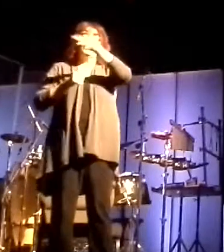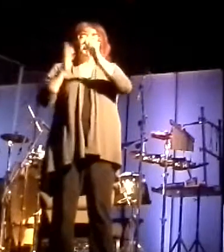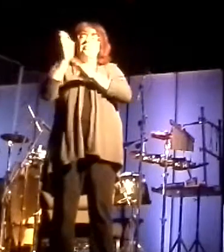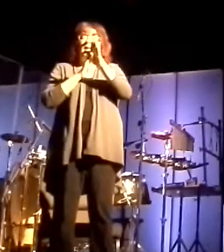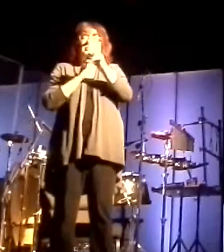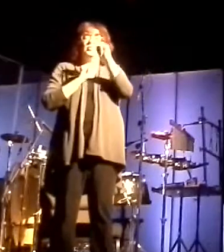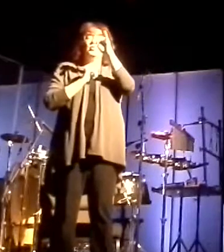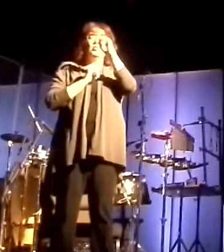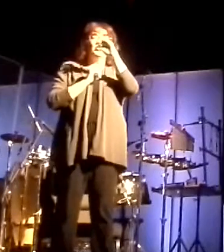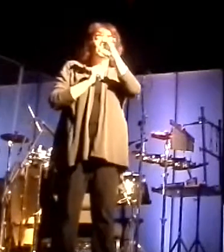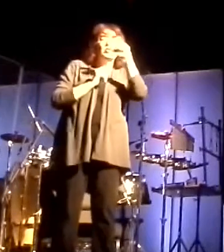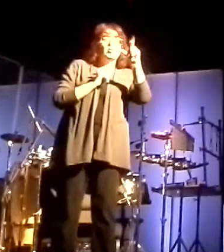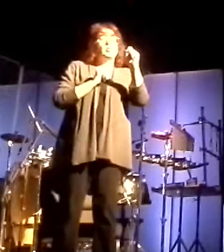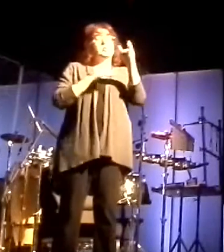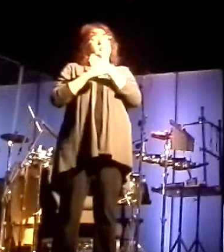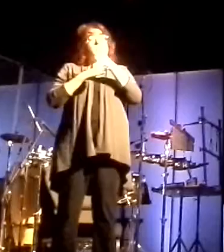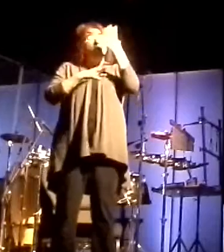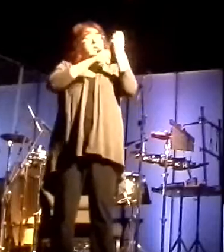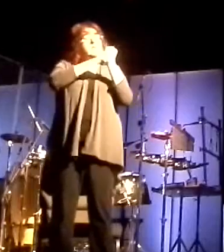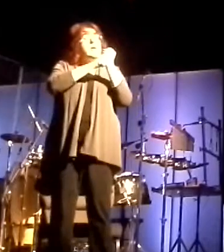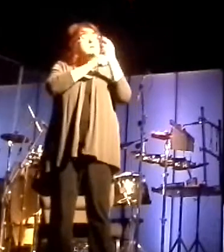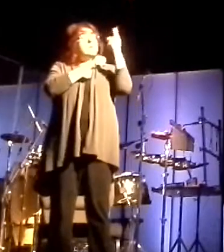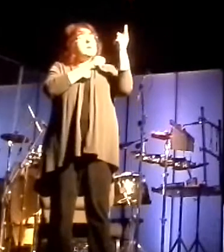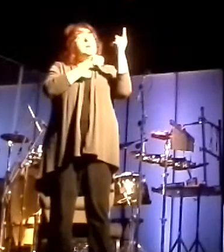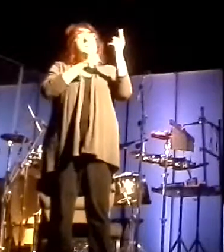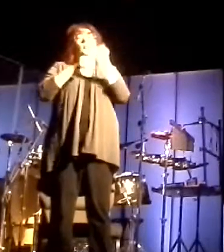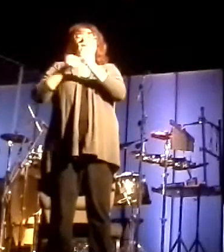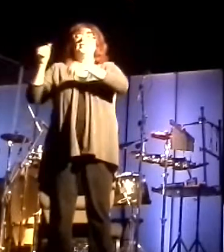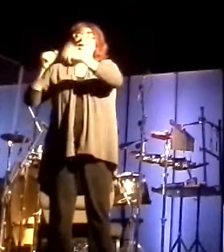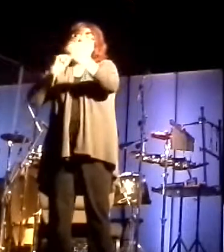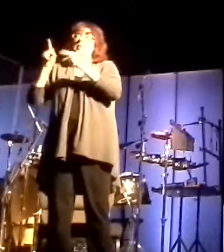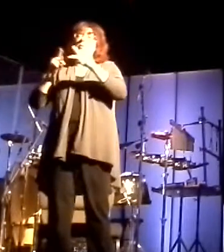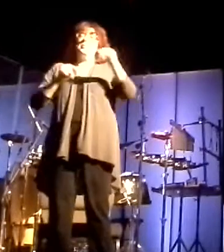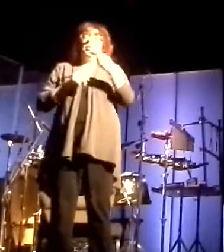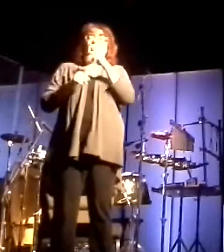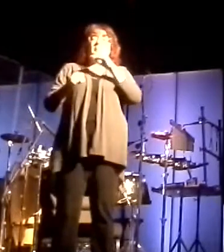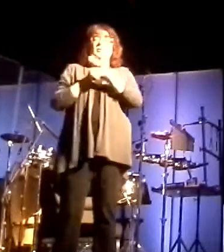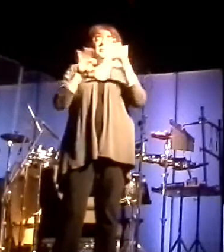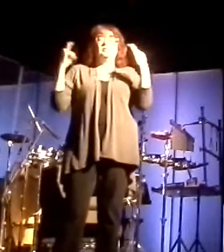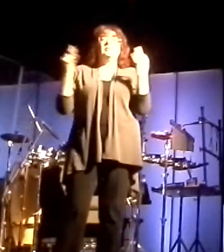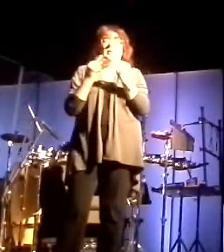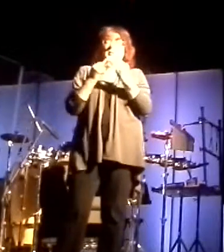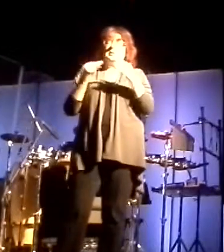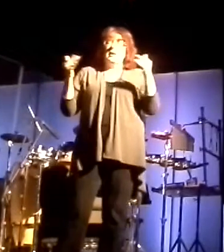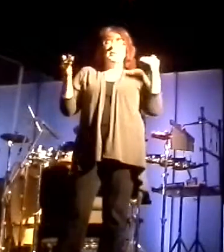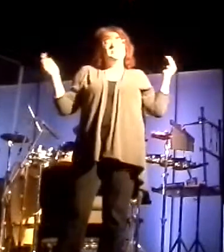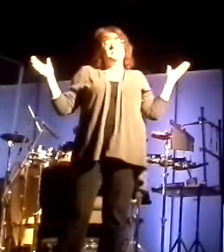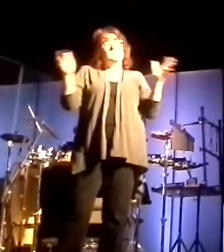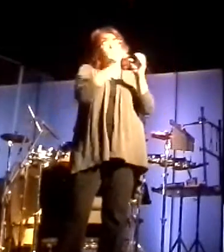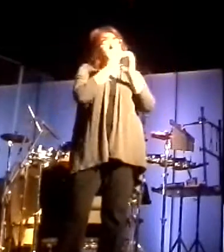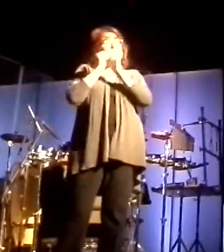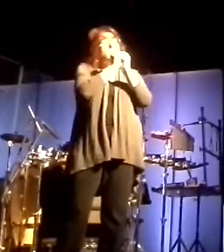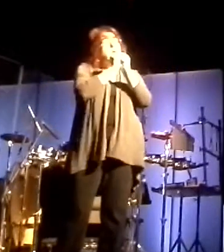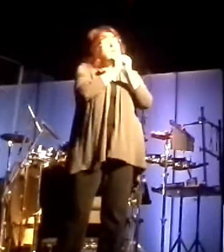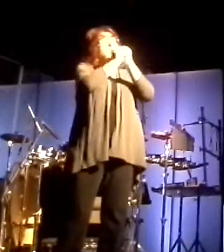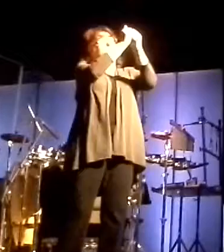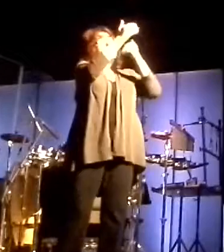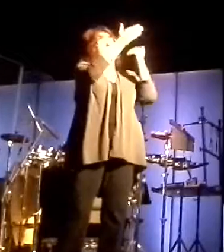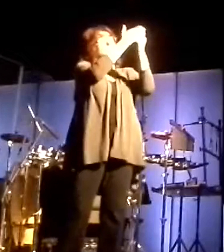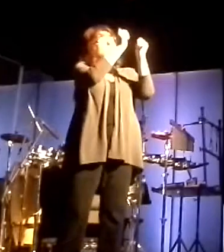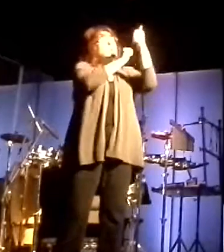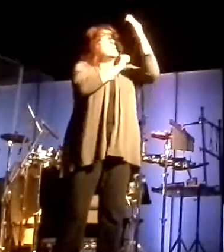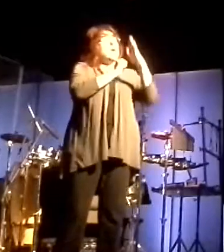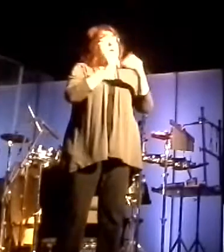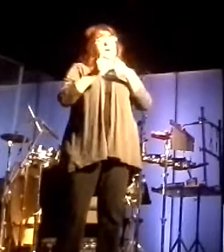the tools to share your faith with others. Pure Heart is also committed to families as they move together toward God.